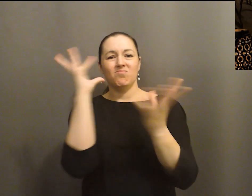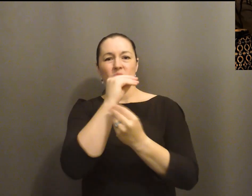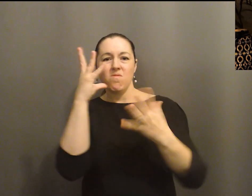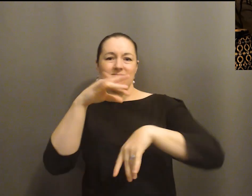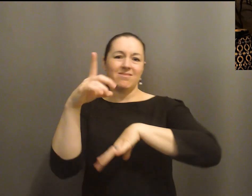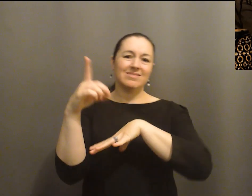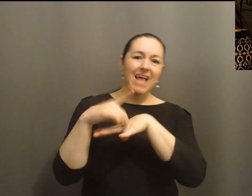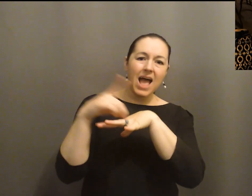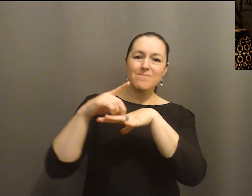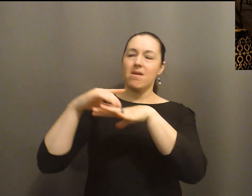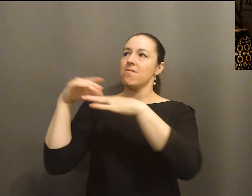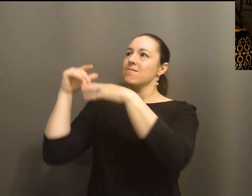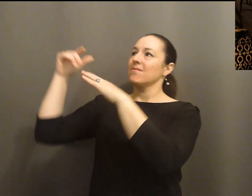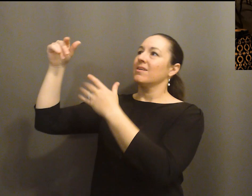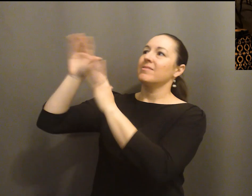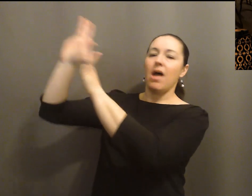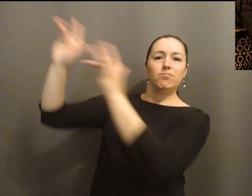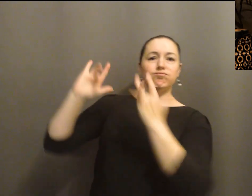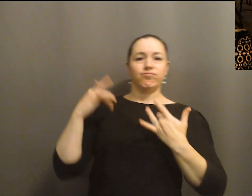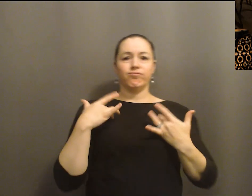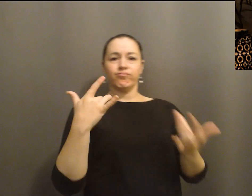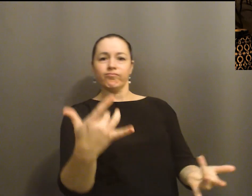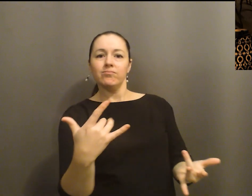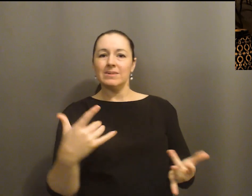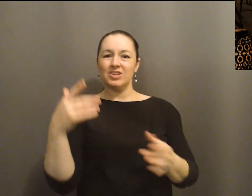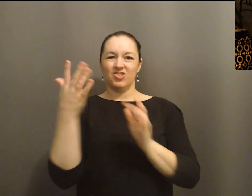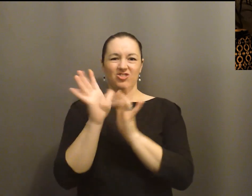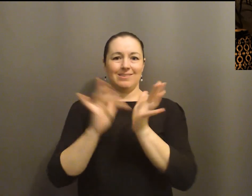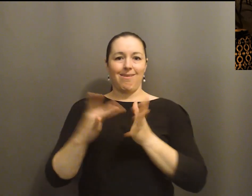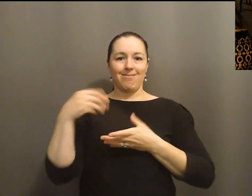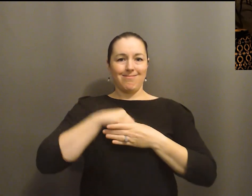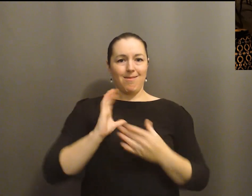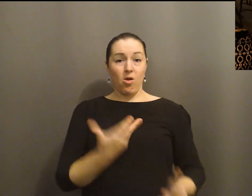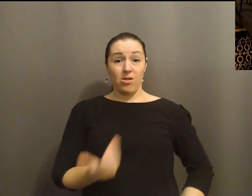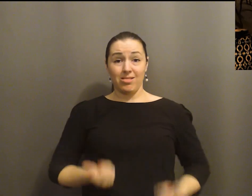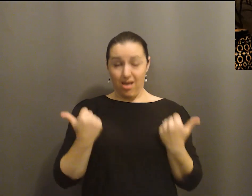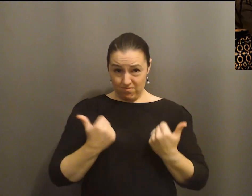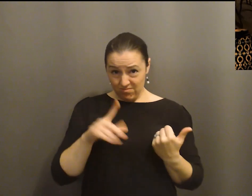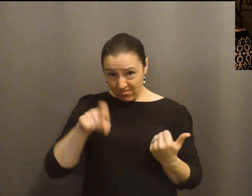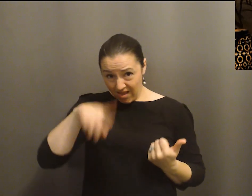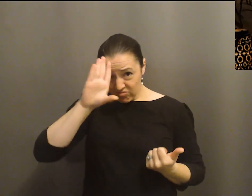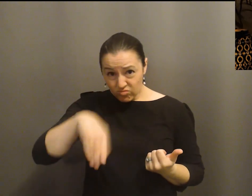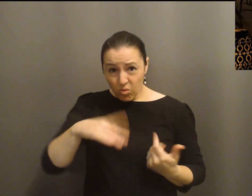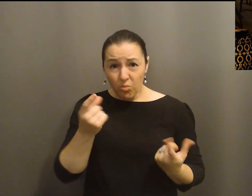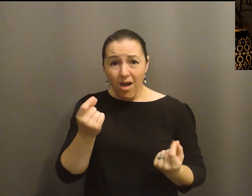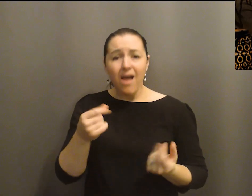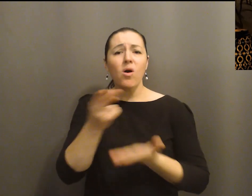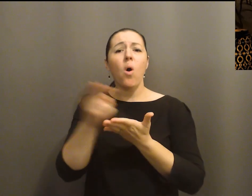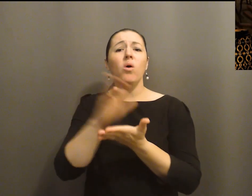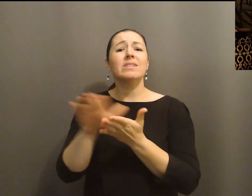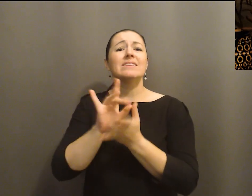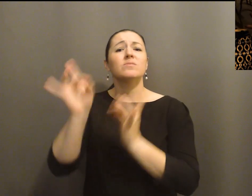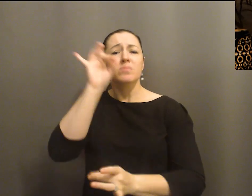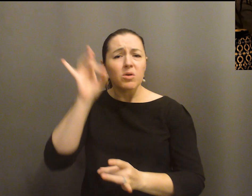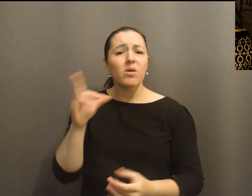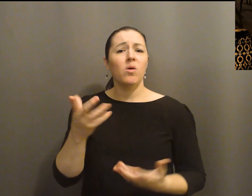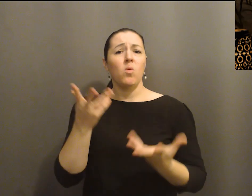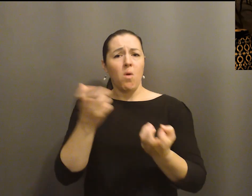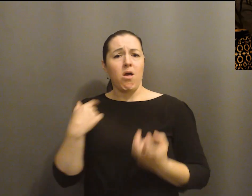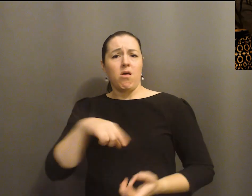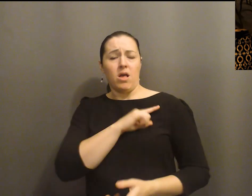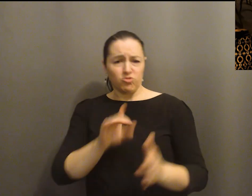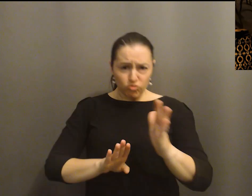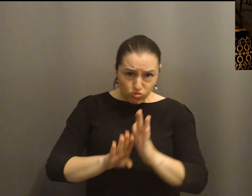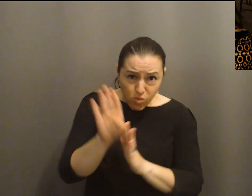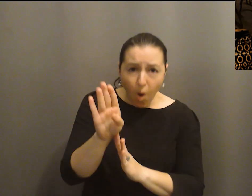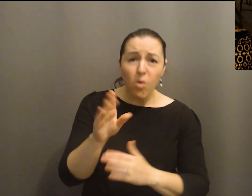light Of Jesus In our lives Here's what you gotta know The Holy Spirit Wants us to grow In all facets Of the